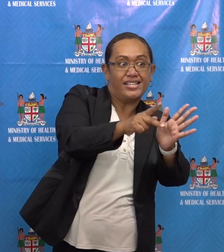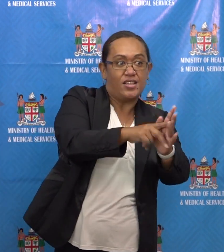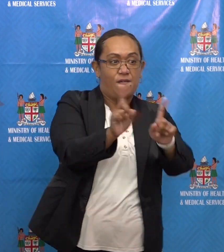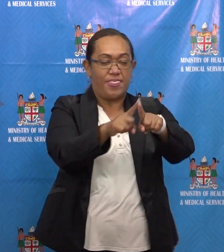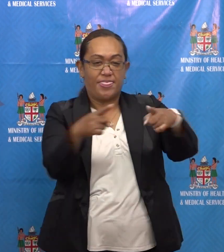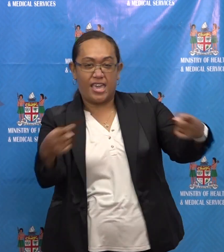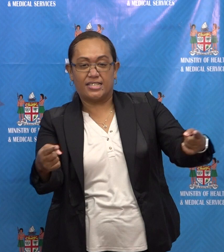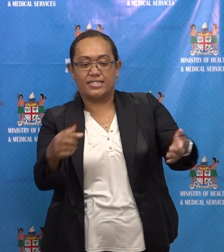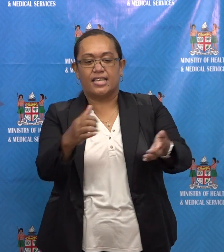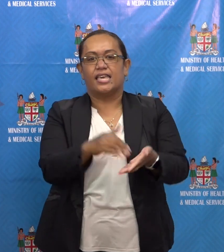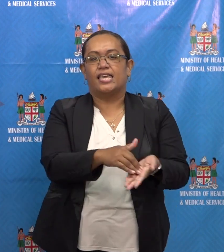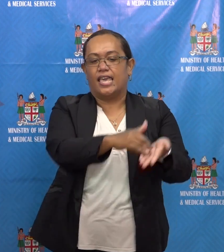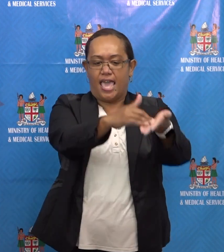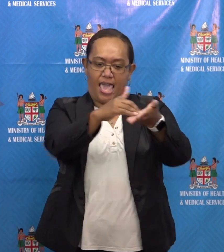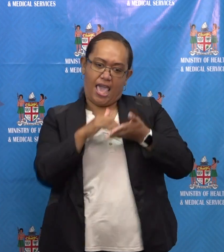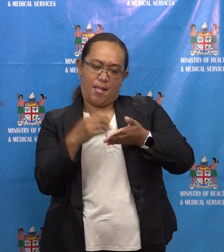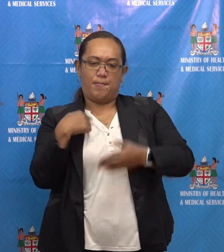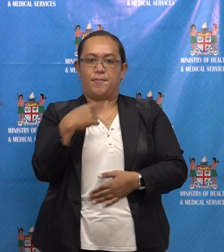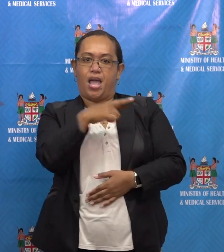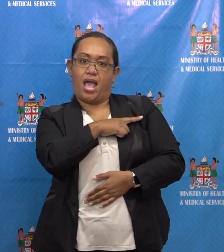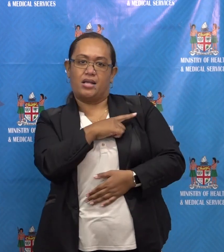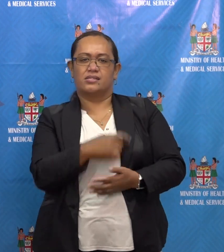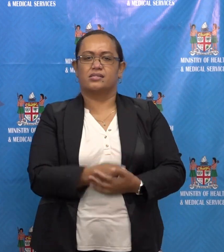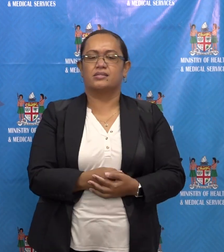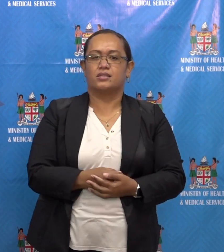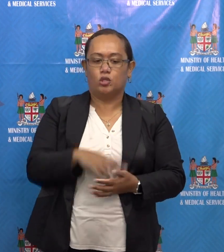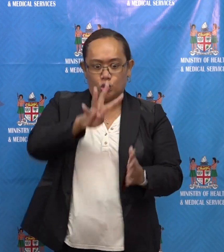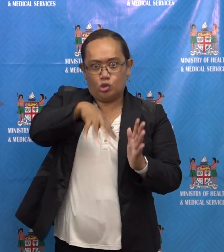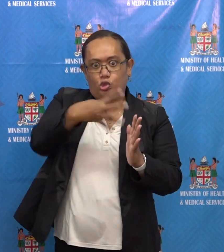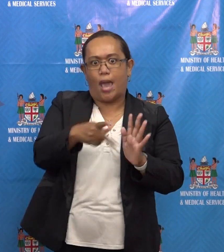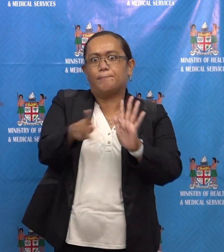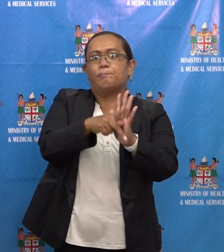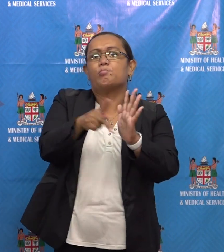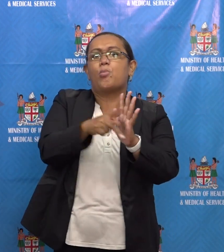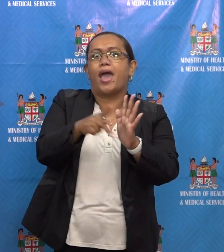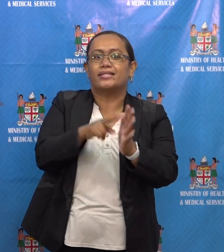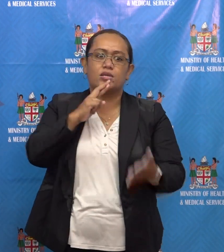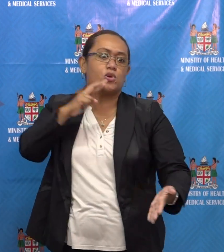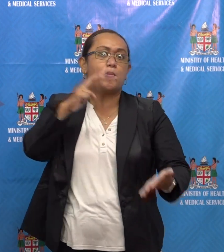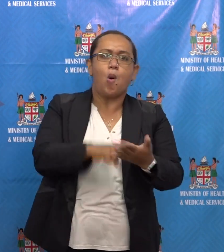offered us some help in terms of helping to report on